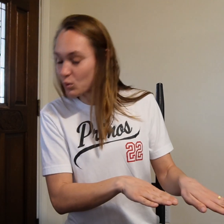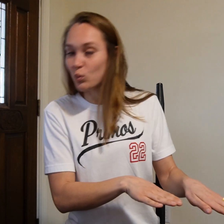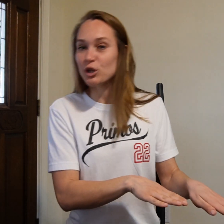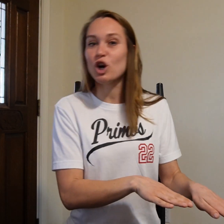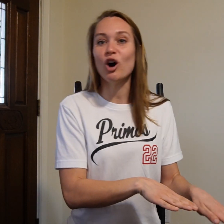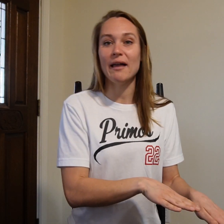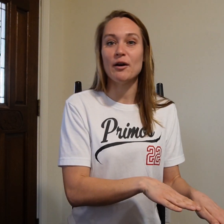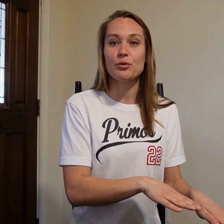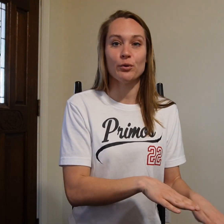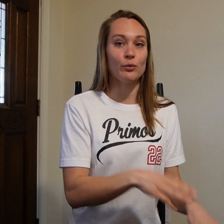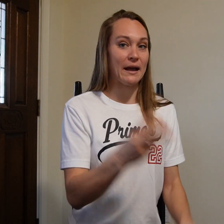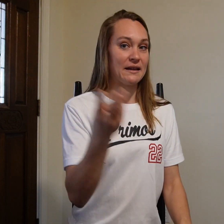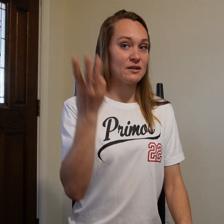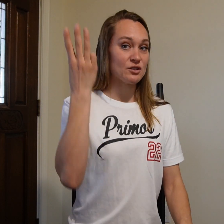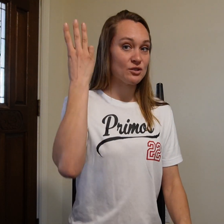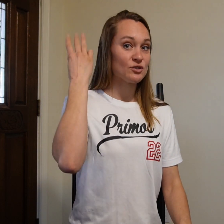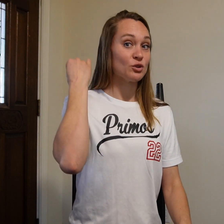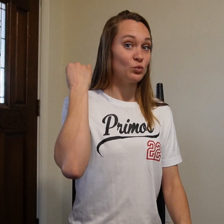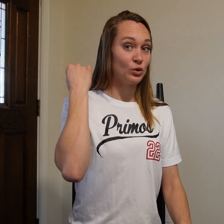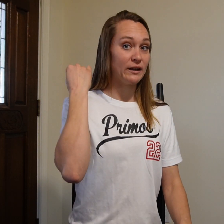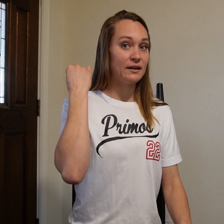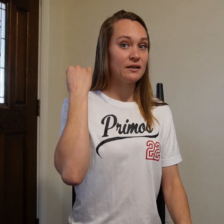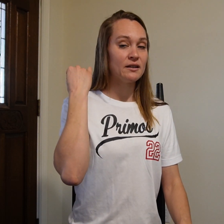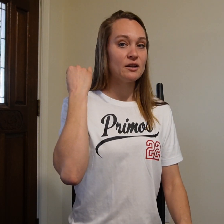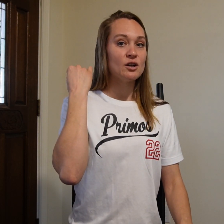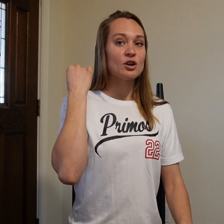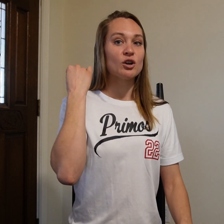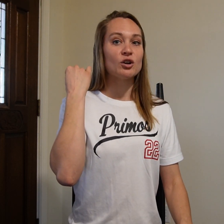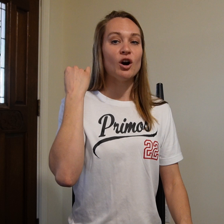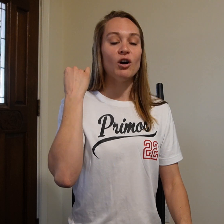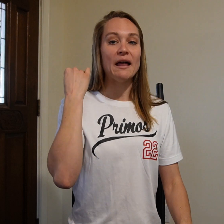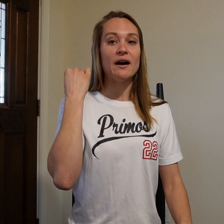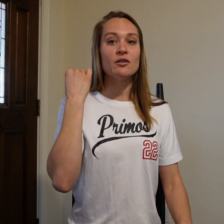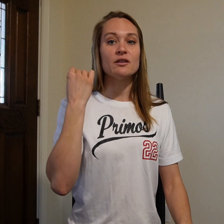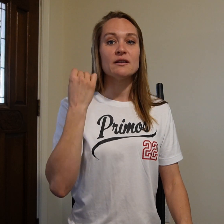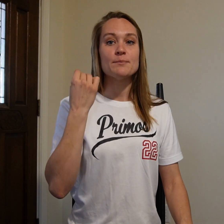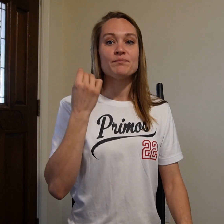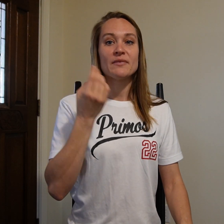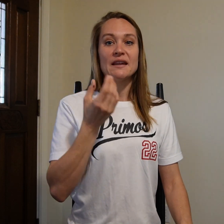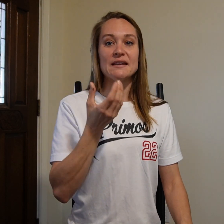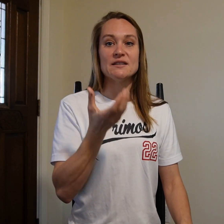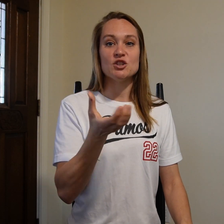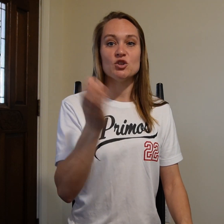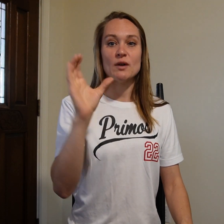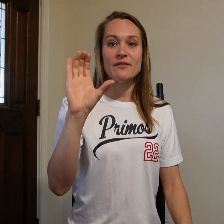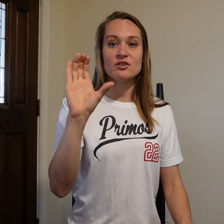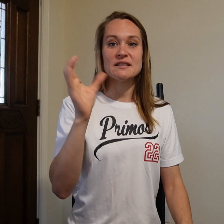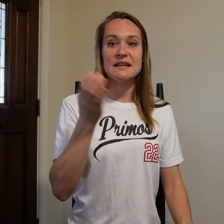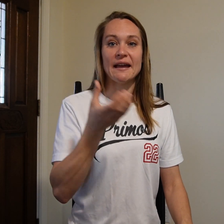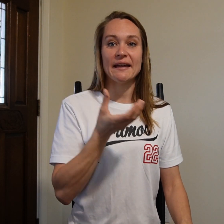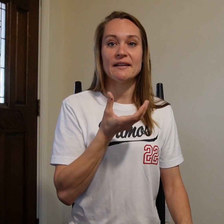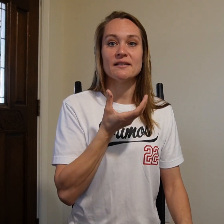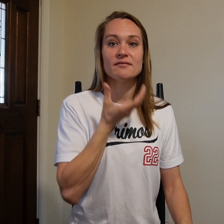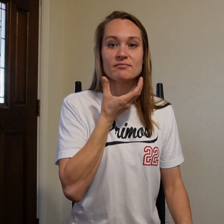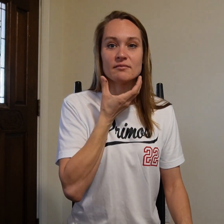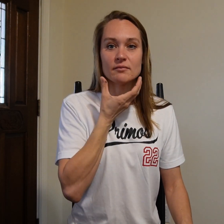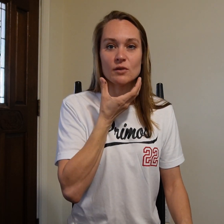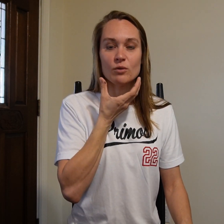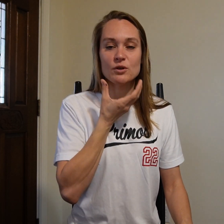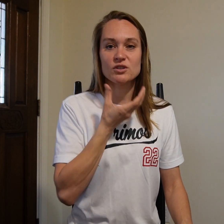would call out through the rain. So would. Call out is you have your C hand almost